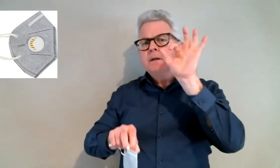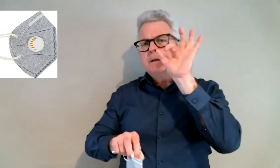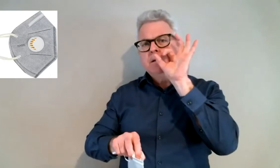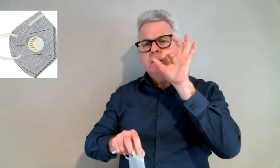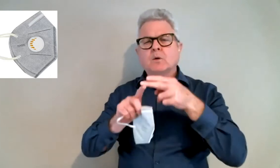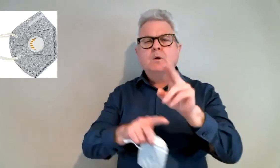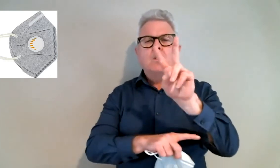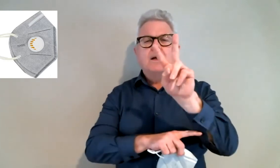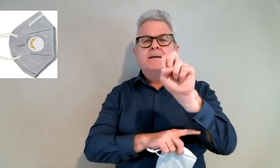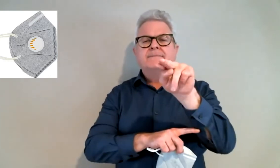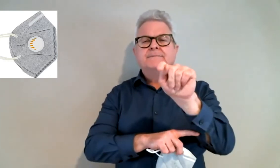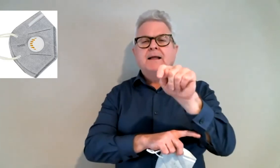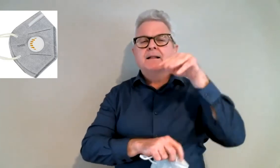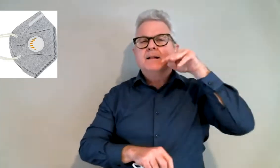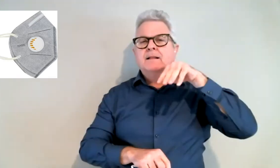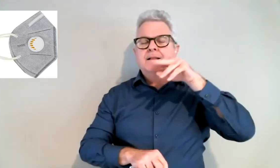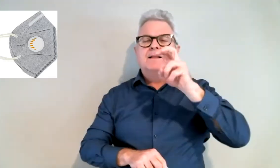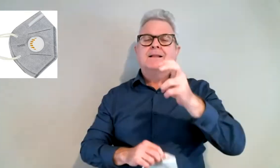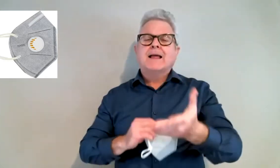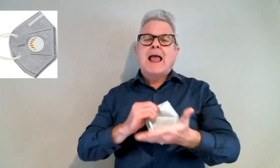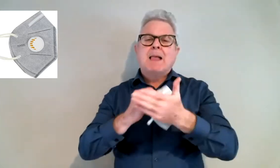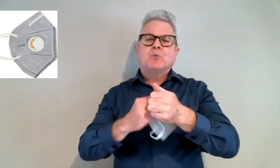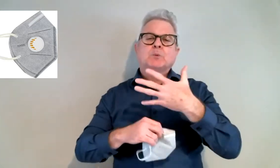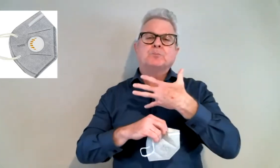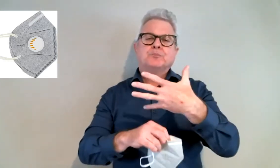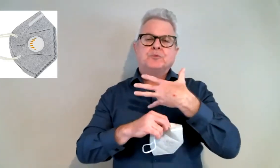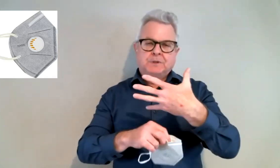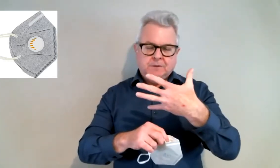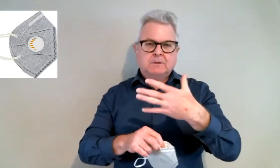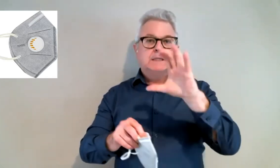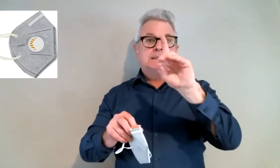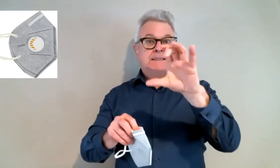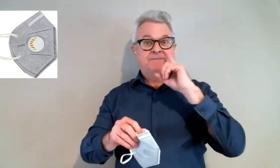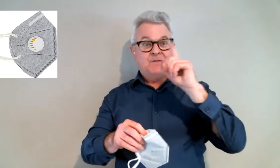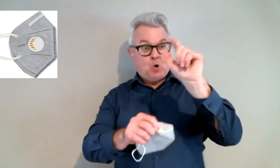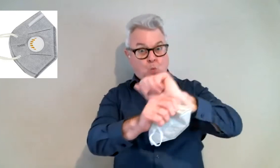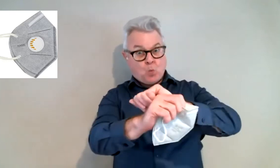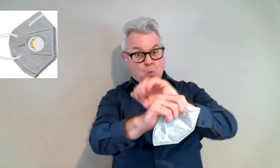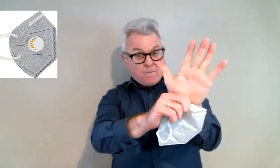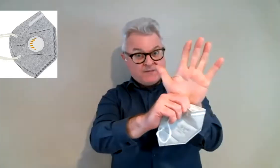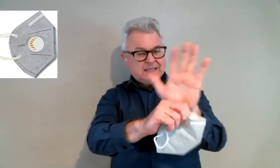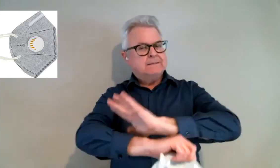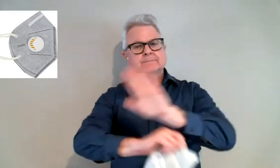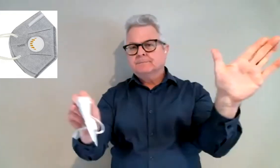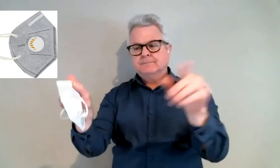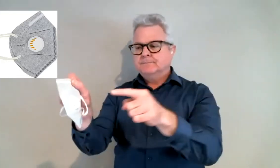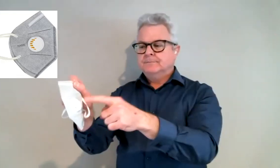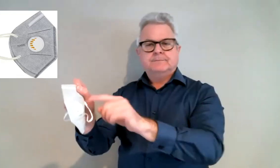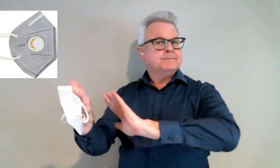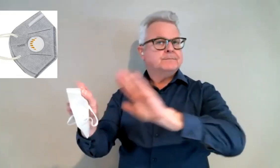KN95, with a ventilator. Helps you to breathe. The